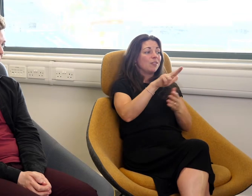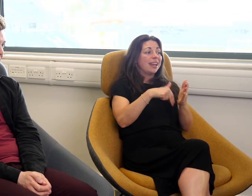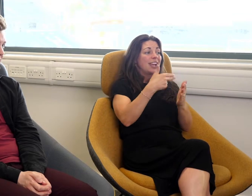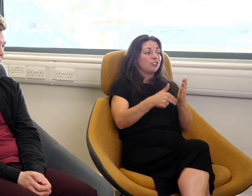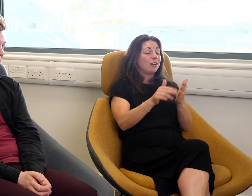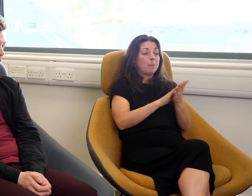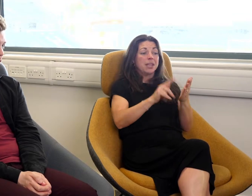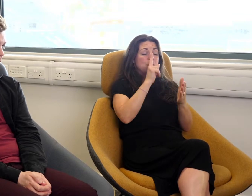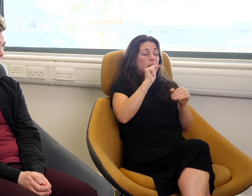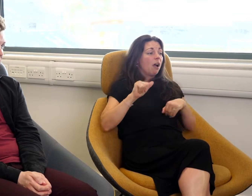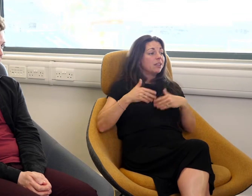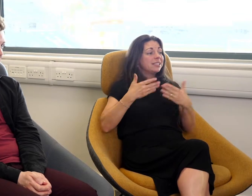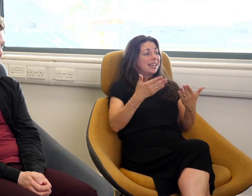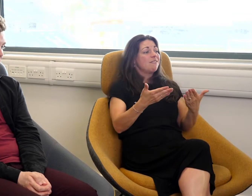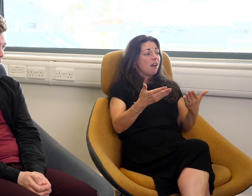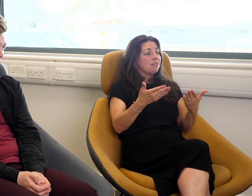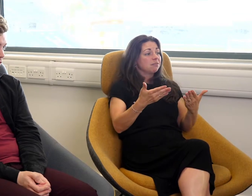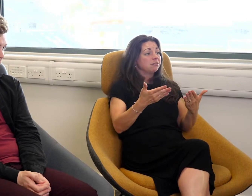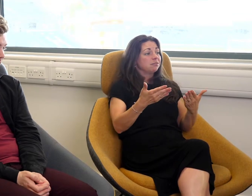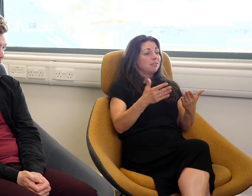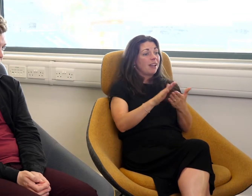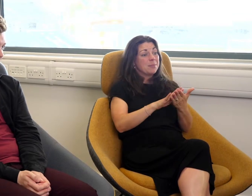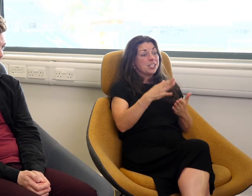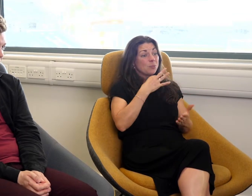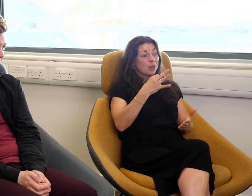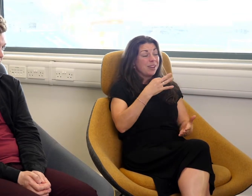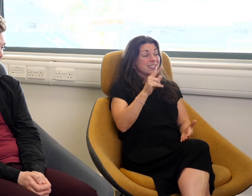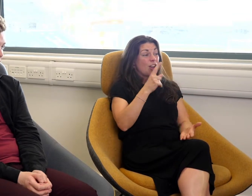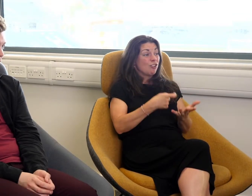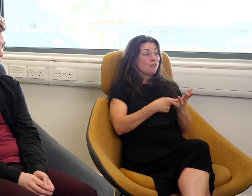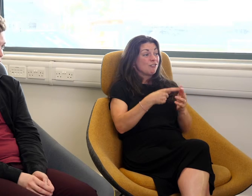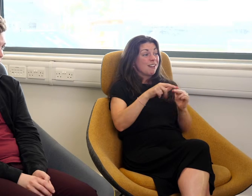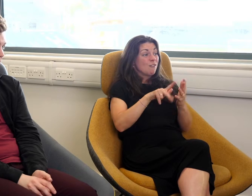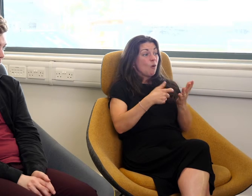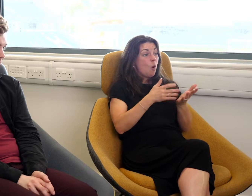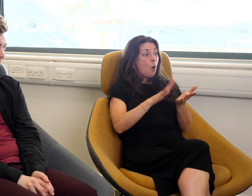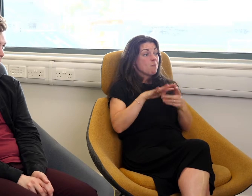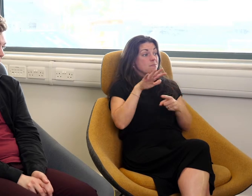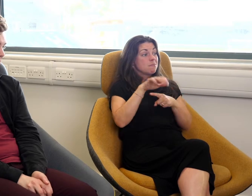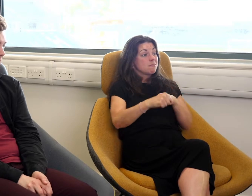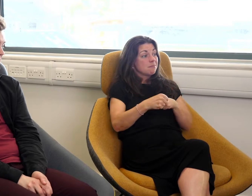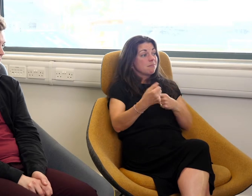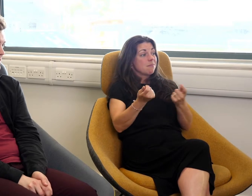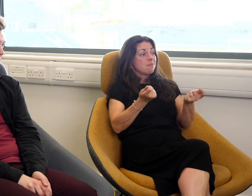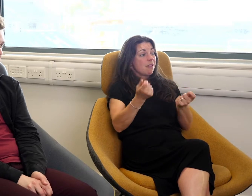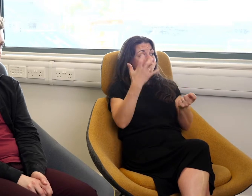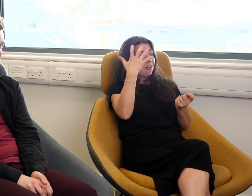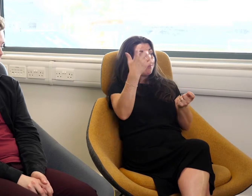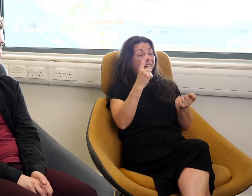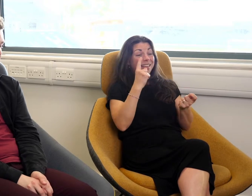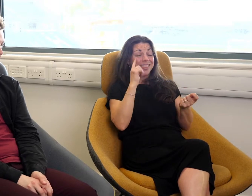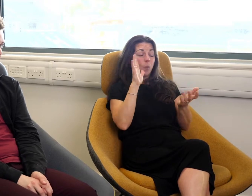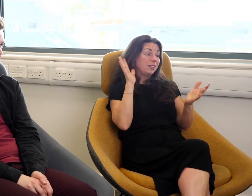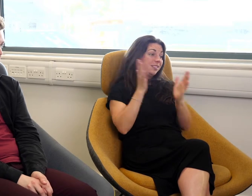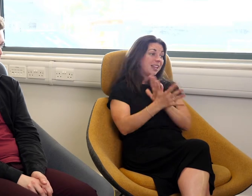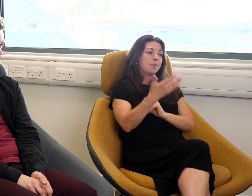means we risk a reform government that, in my view, would be really, really damaging to the country, and it's not something that I want to let